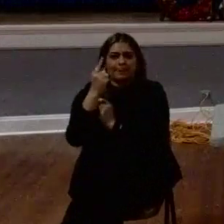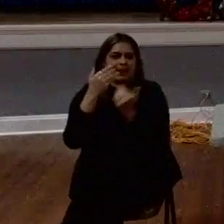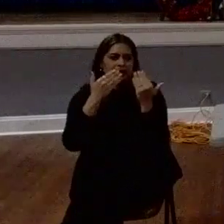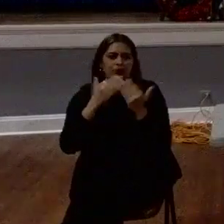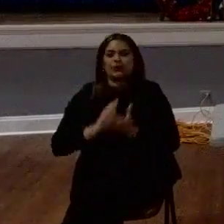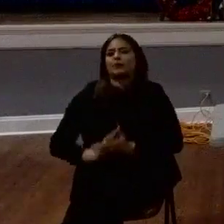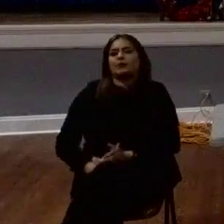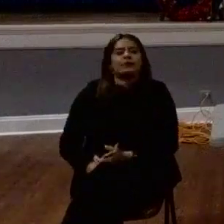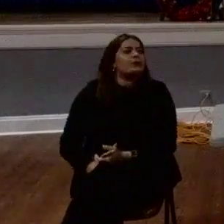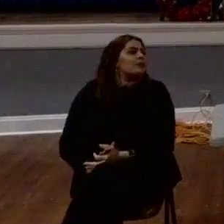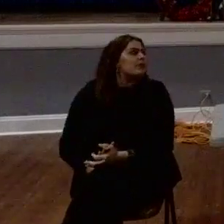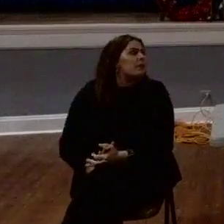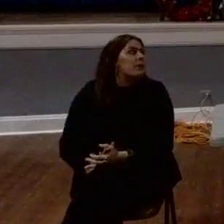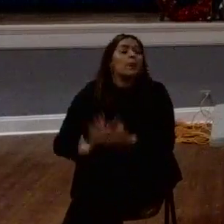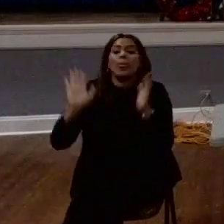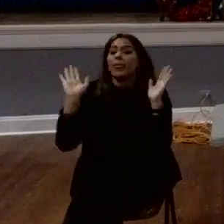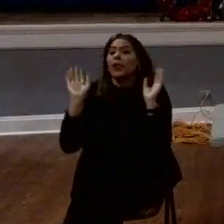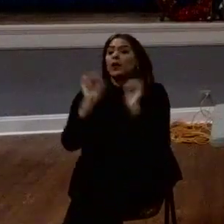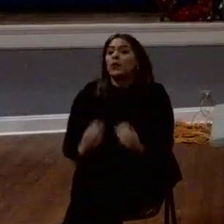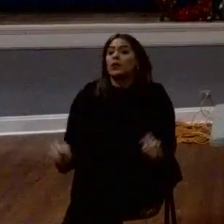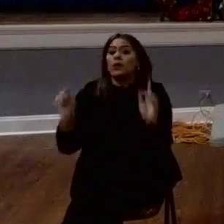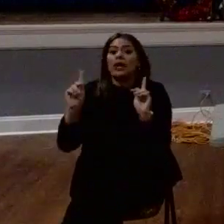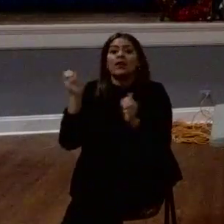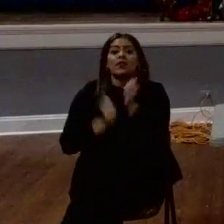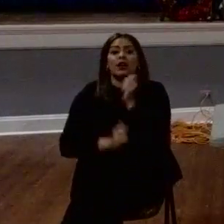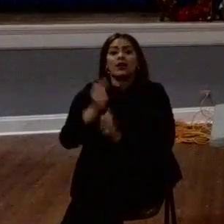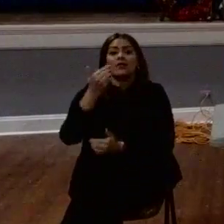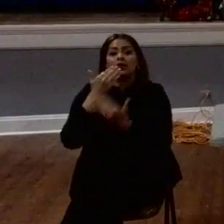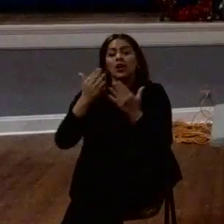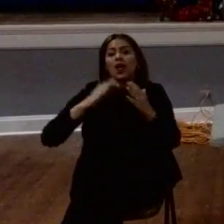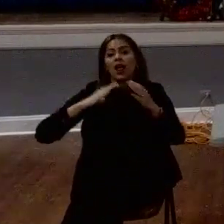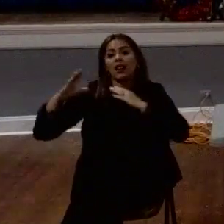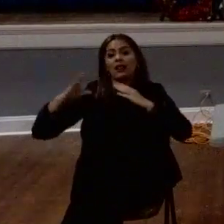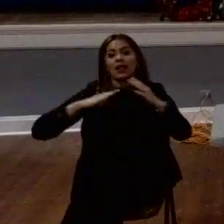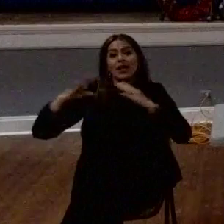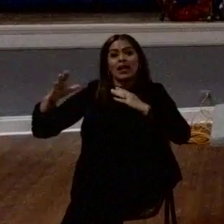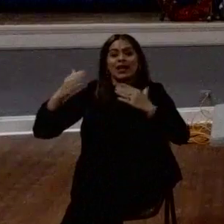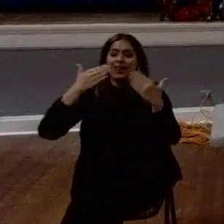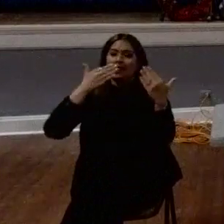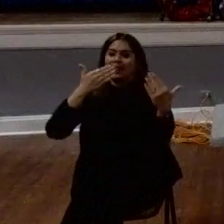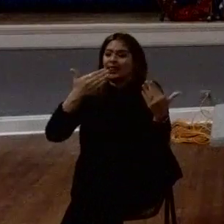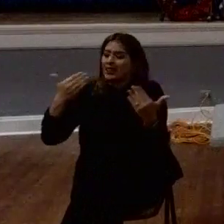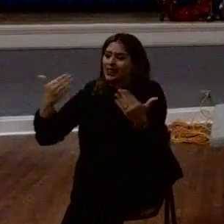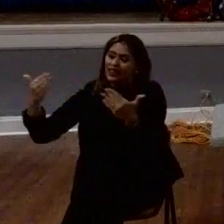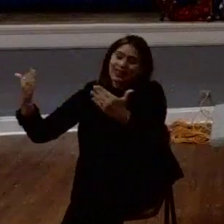All right, with that, everyone have a wonderful holiday season. Thank you